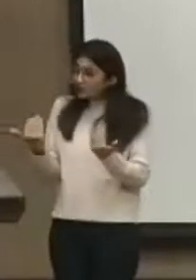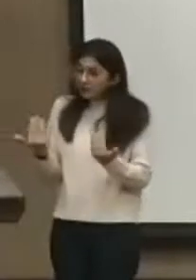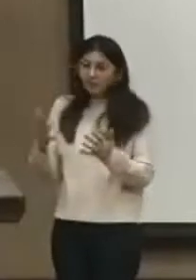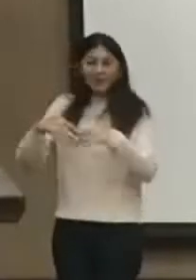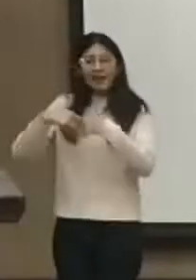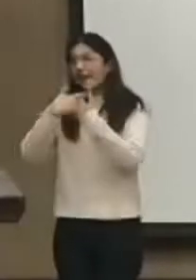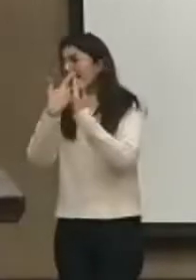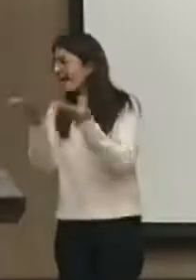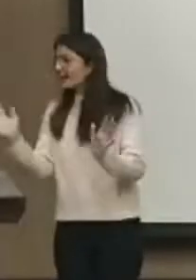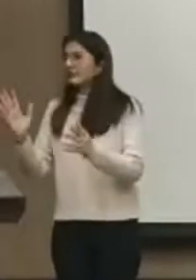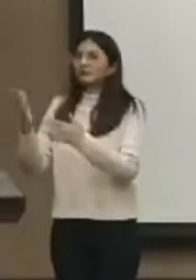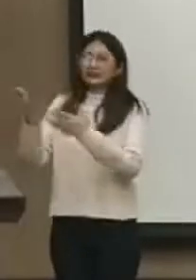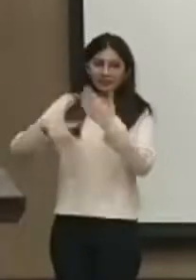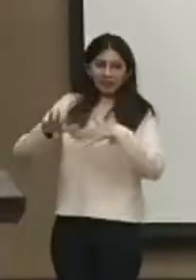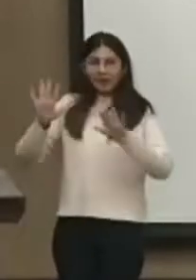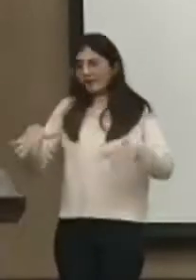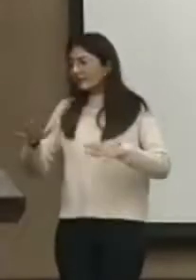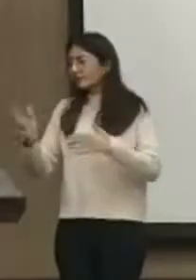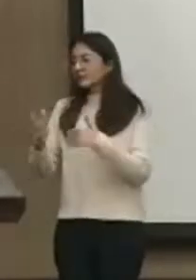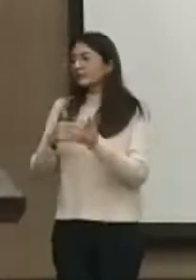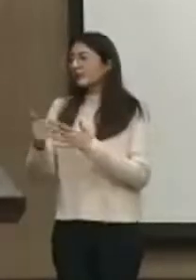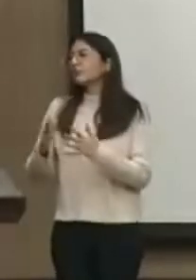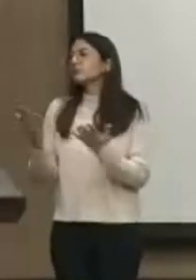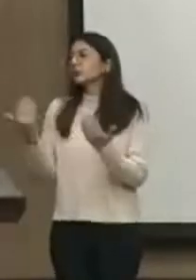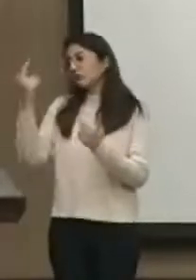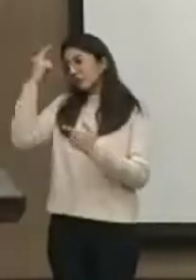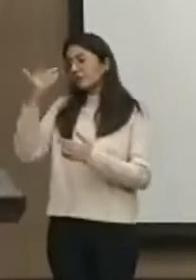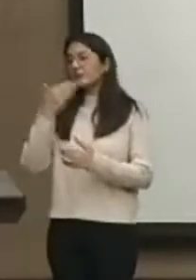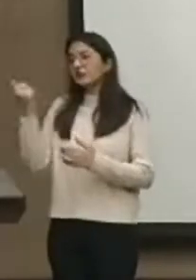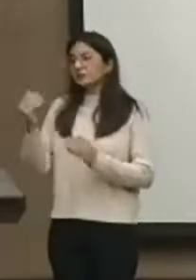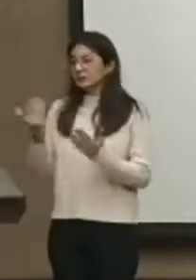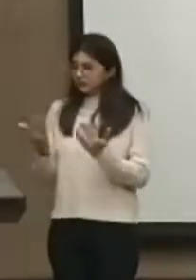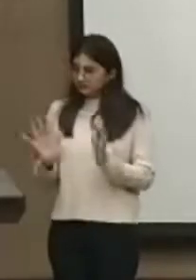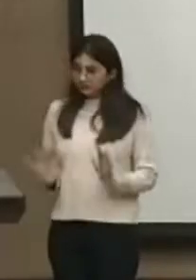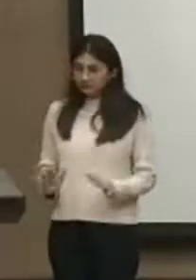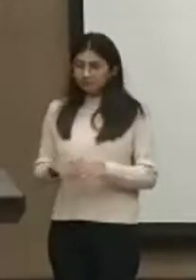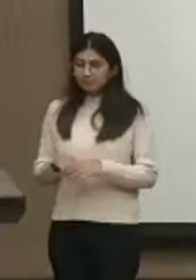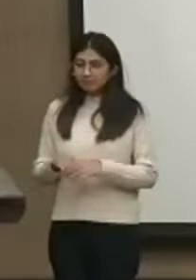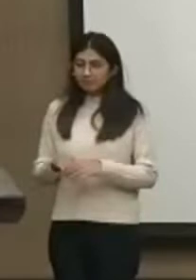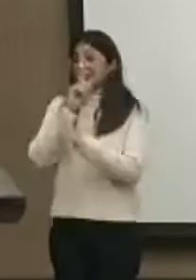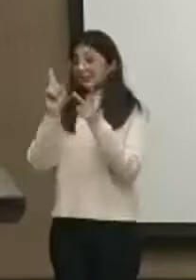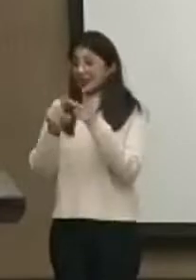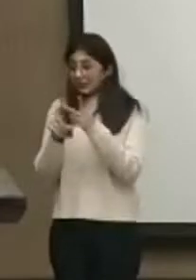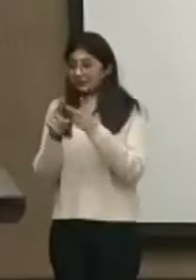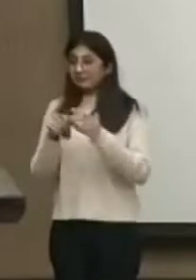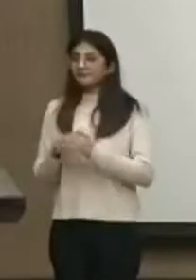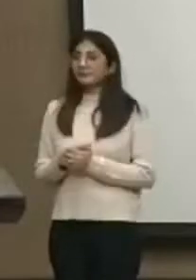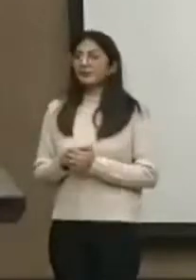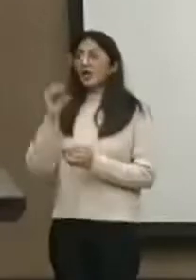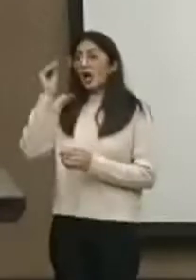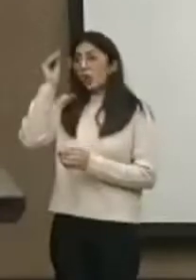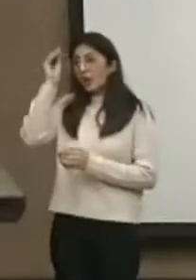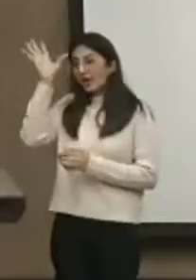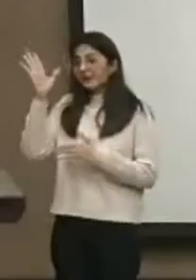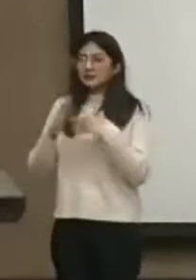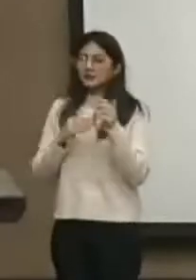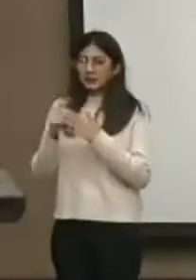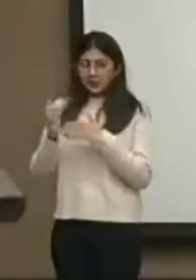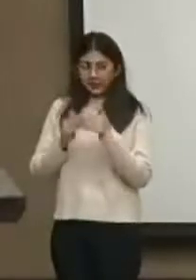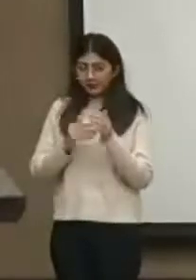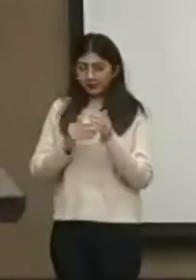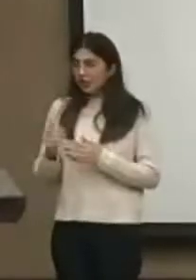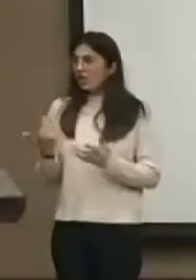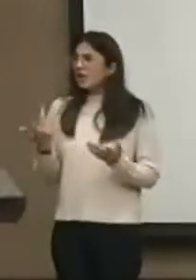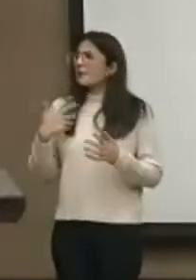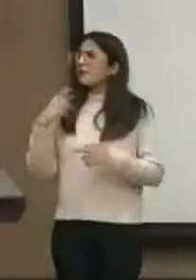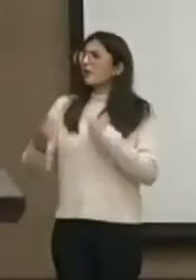any part of the society. That's the first thing I want to say. The second thing, now I'm jumping to awareness building. And the reason why I